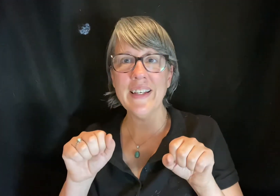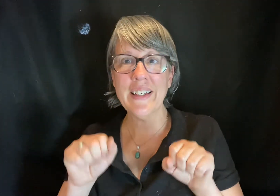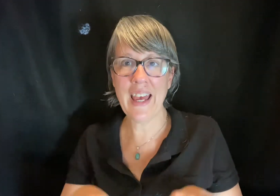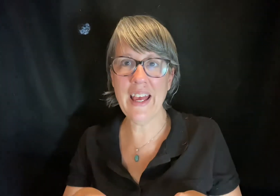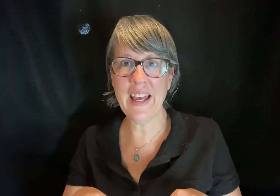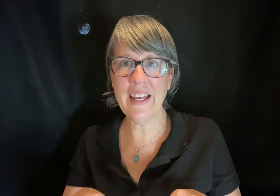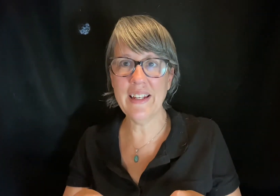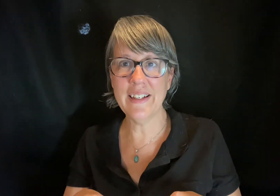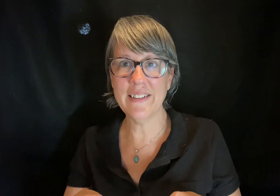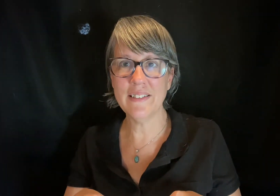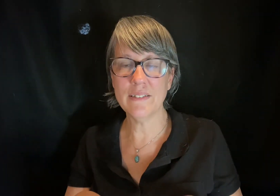can,